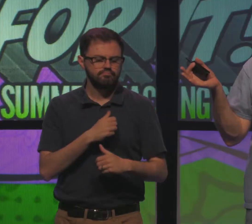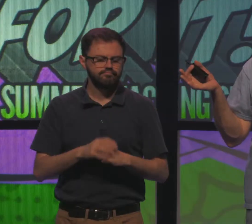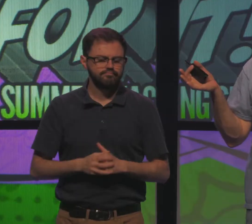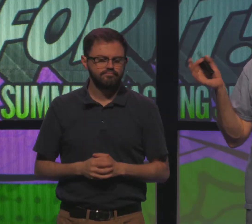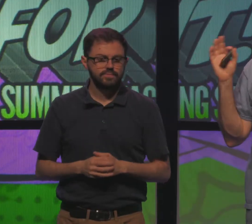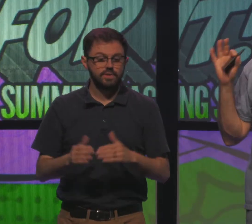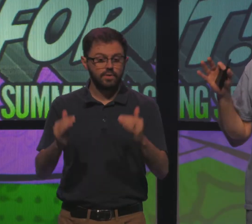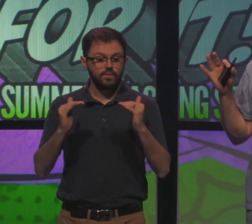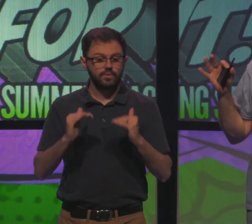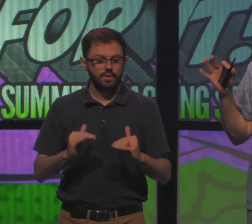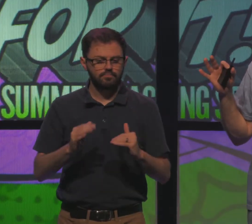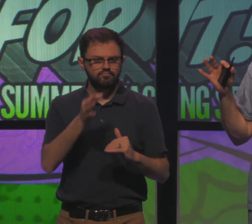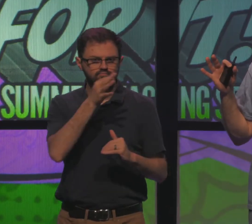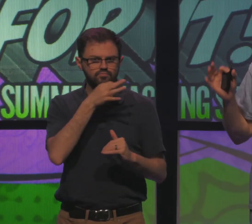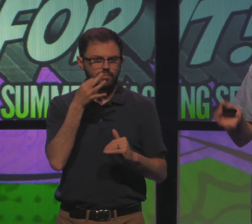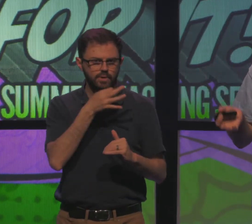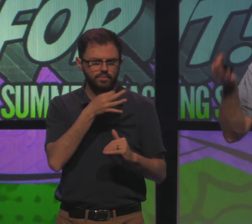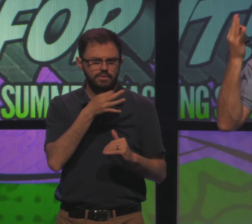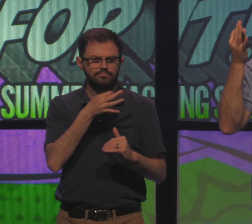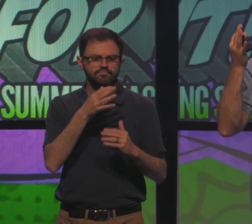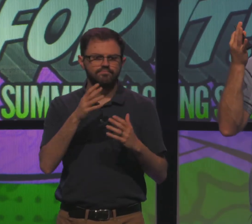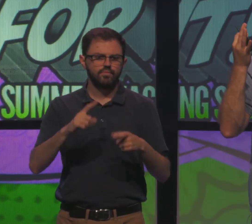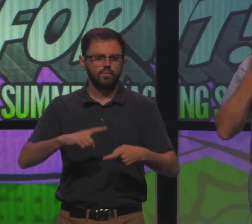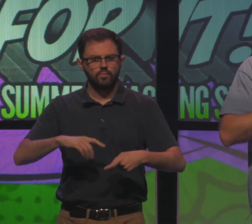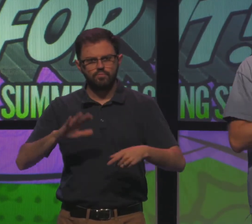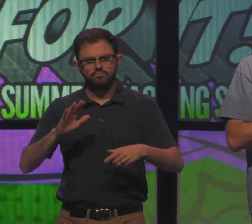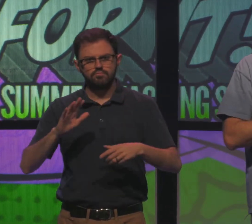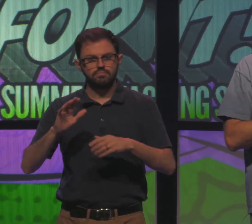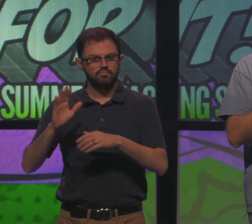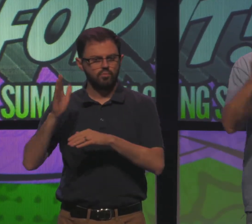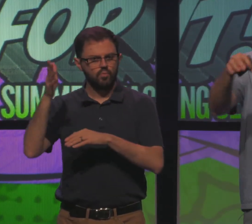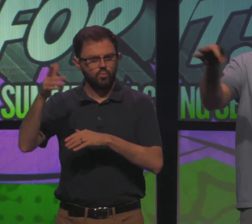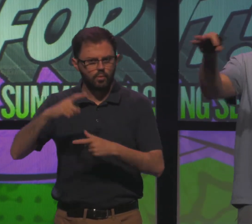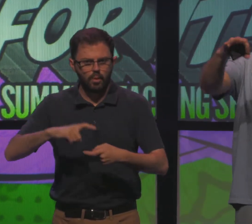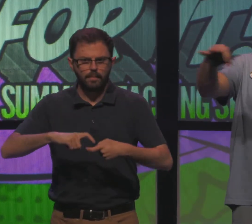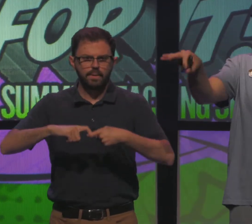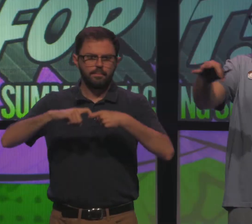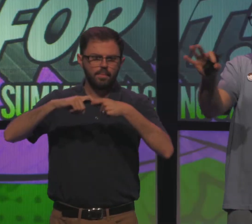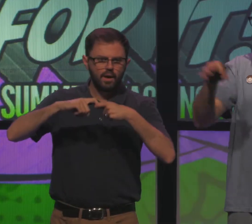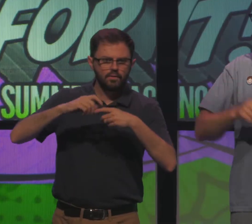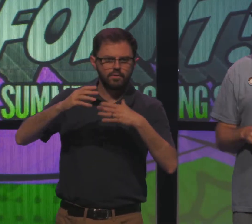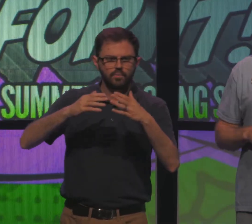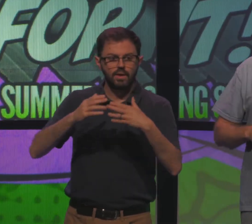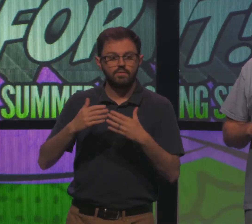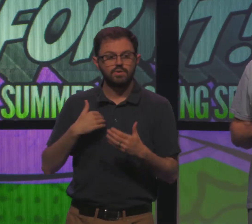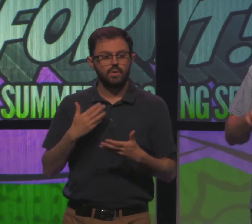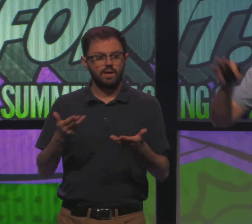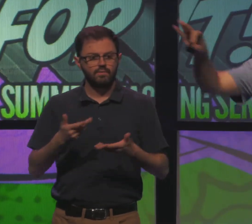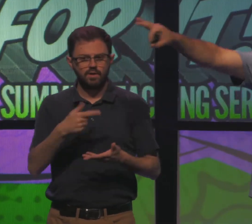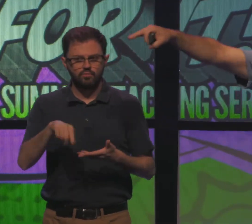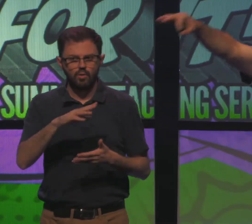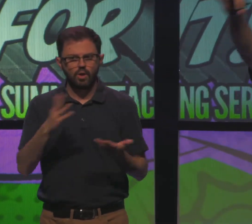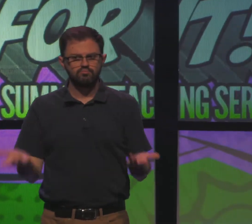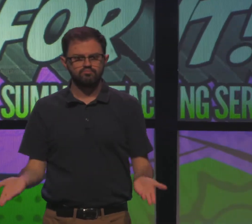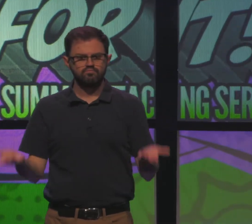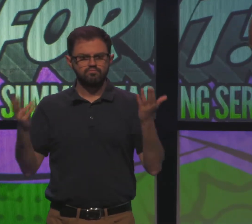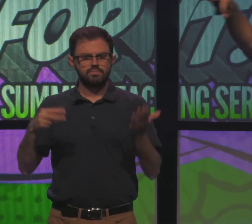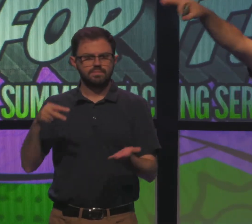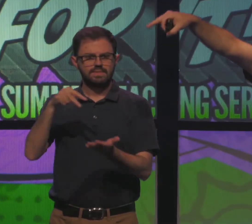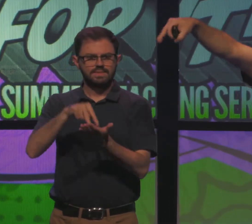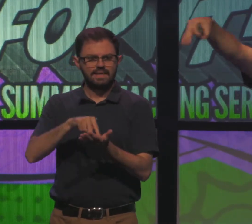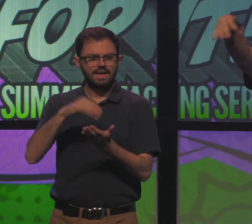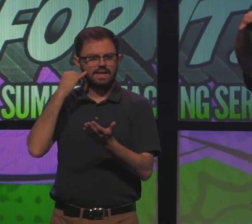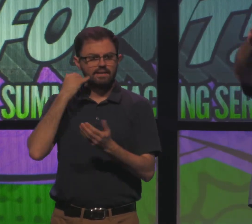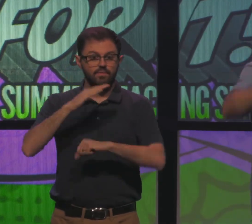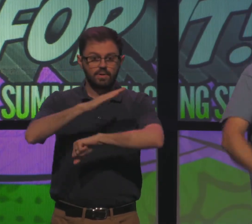communion. We're going to pause. I'm going to invite you to stand. If you're at tables, the communion is there. If you're on the sides or in the back,